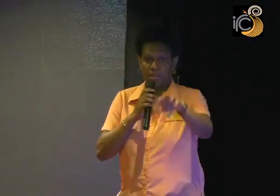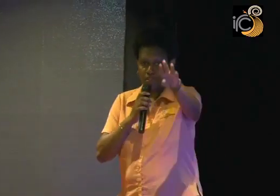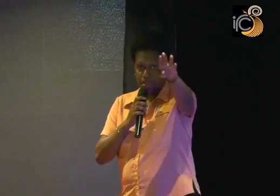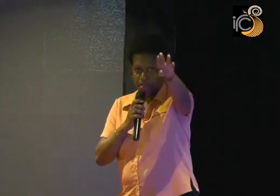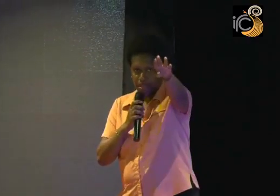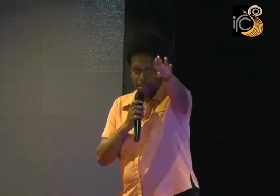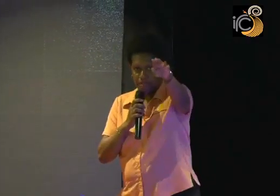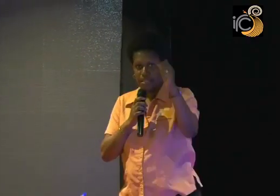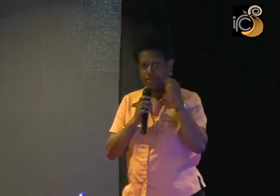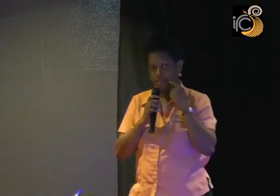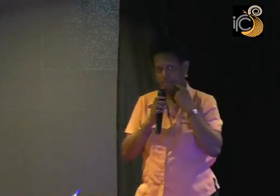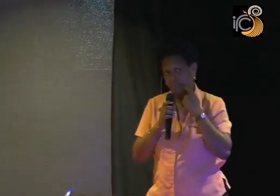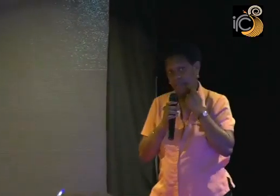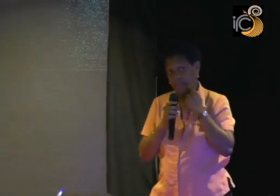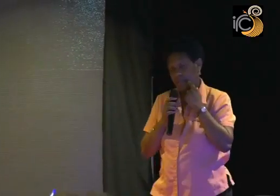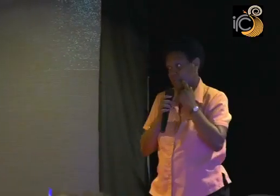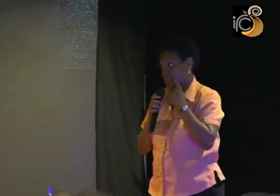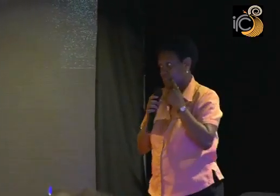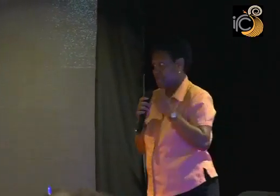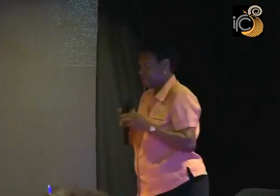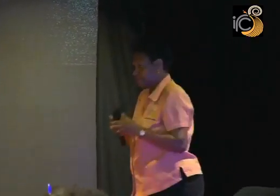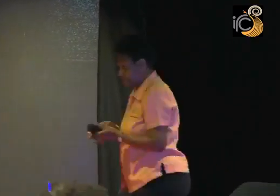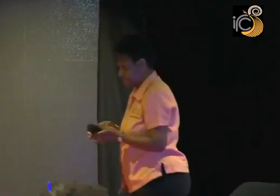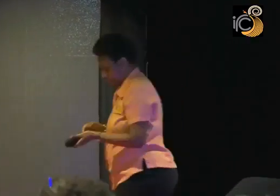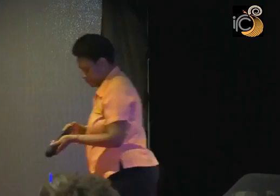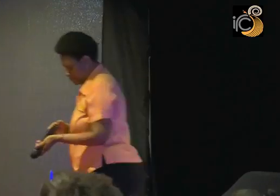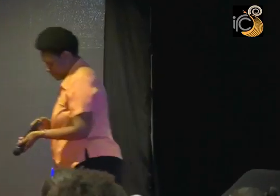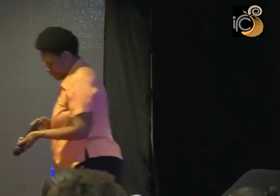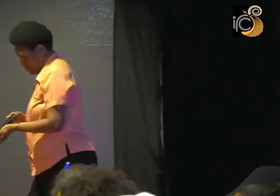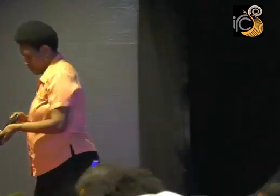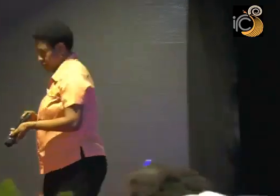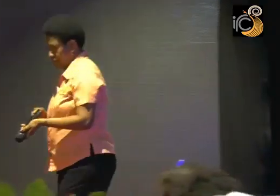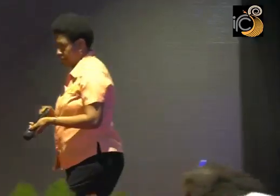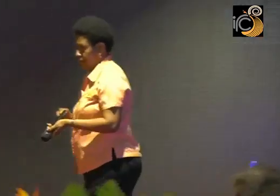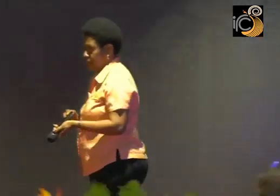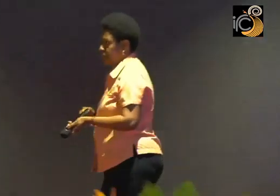There's one from the back. We'll take one from the back, one question.